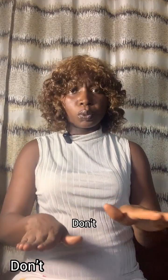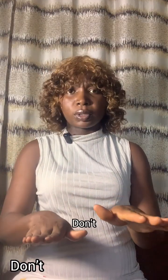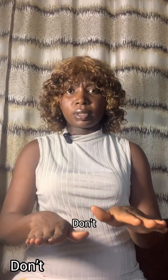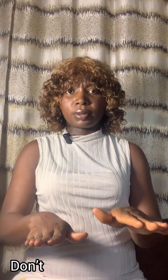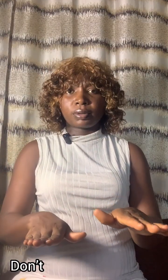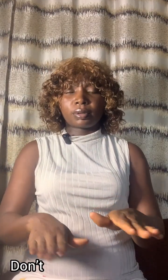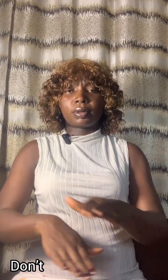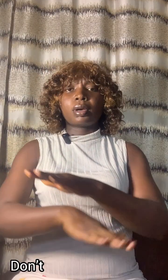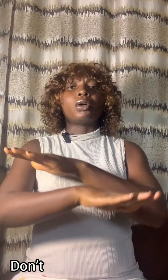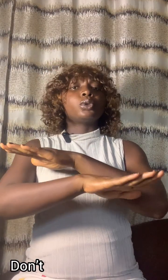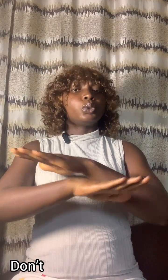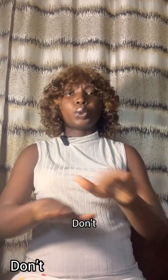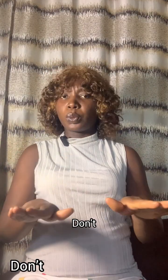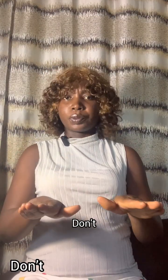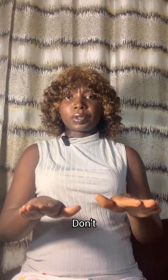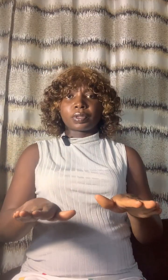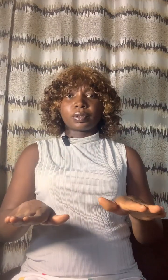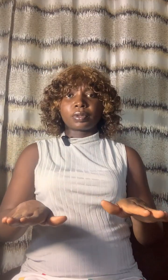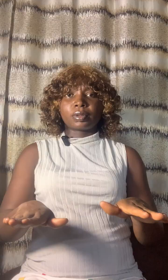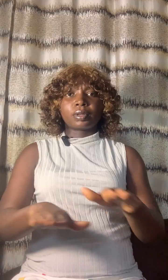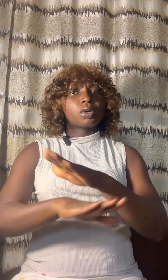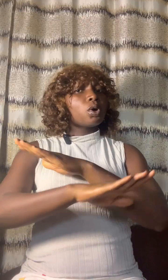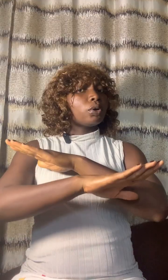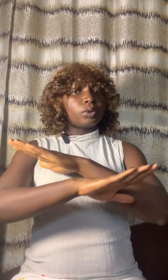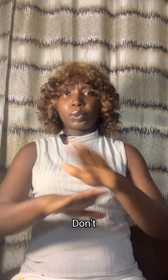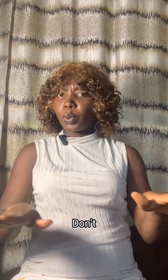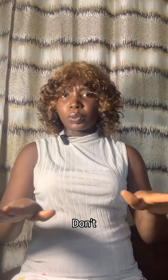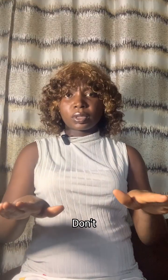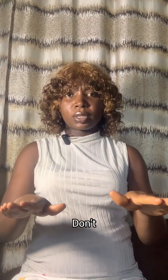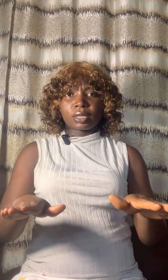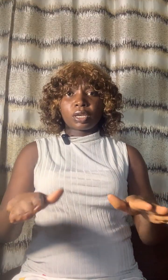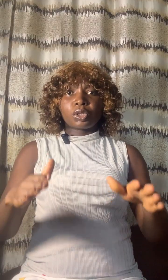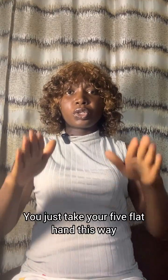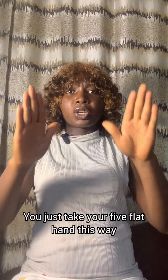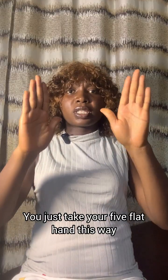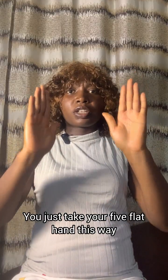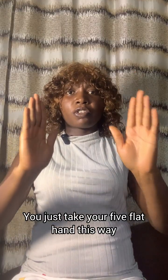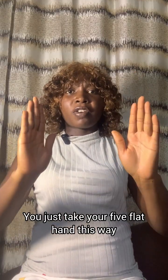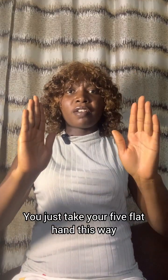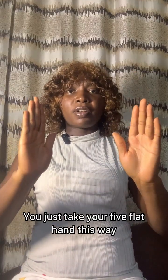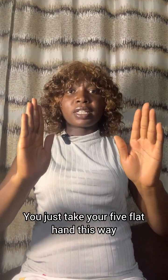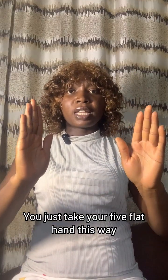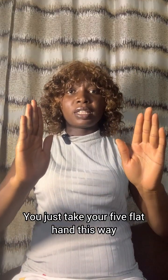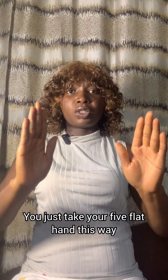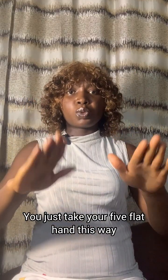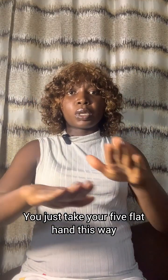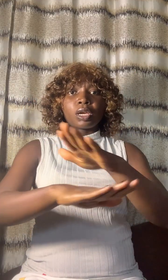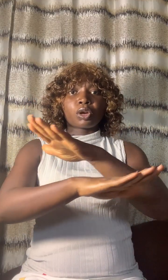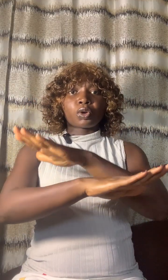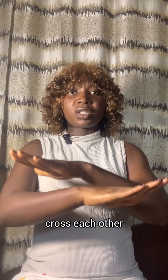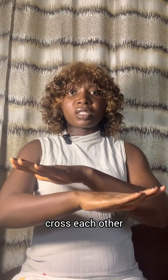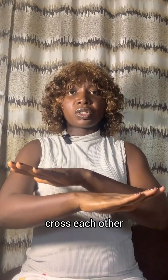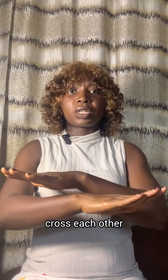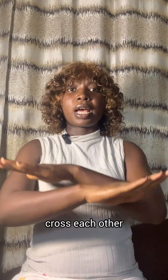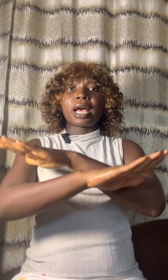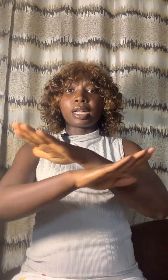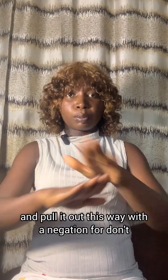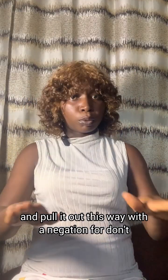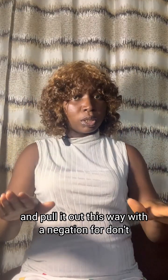don't, don't, don't. You just take your 5 flat hand this way, cross each other, and pull it